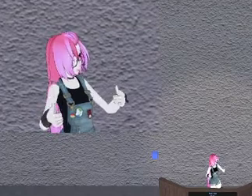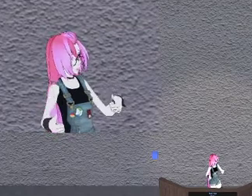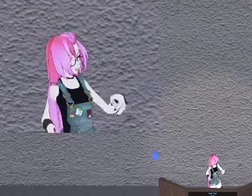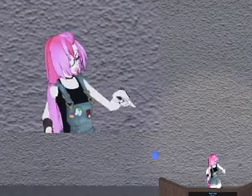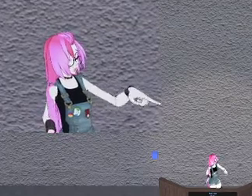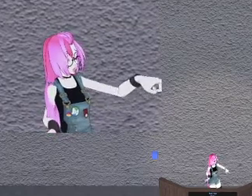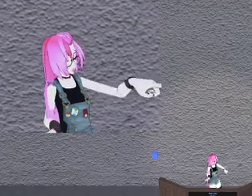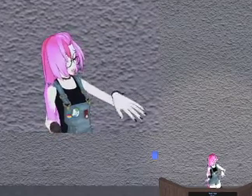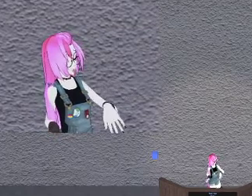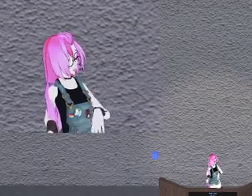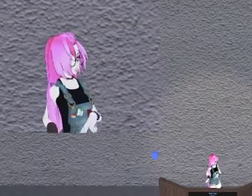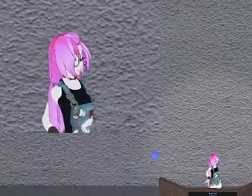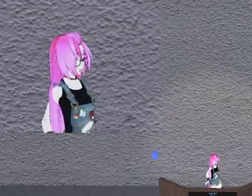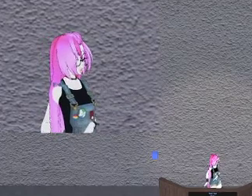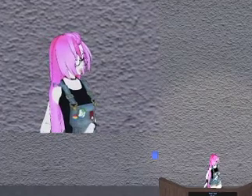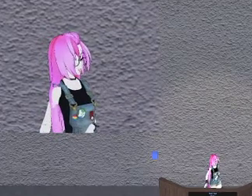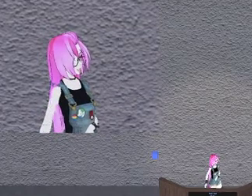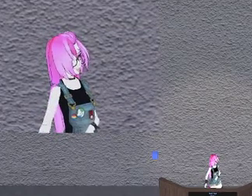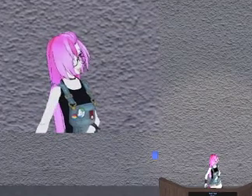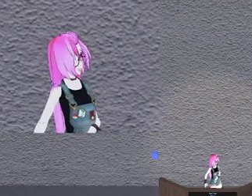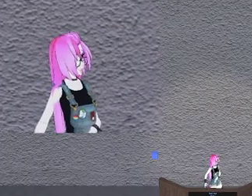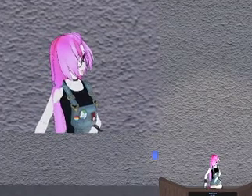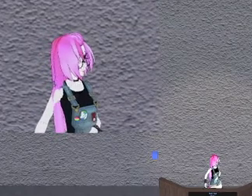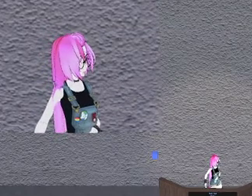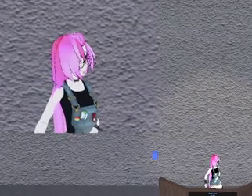Cool. All right. Now it's your turn, cheater.